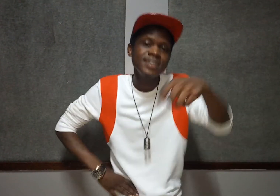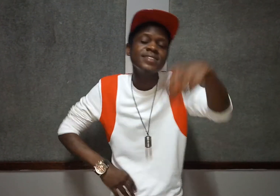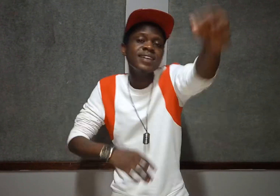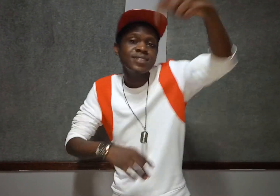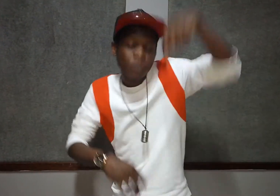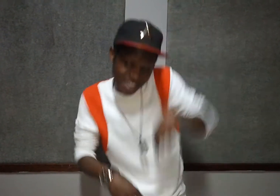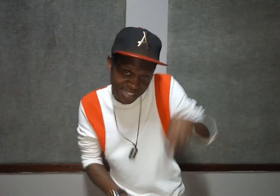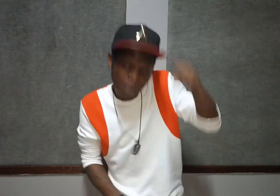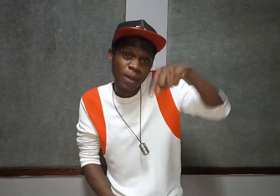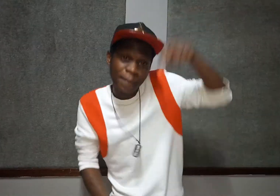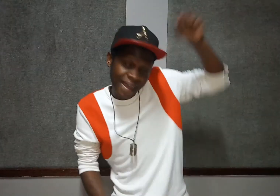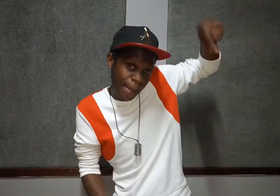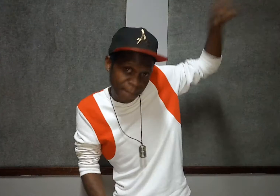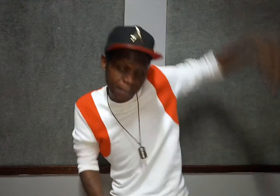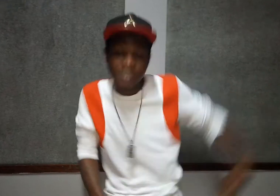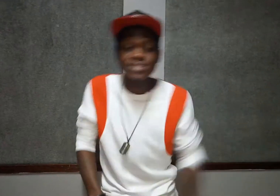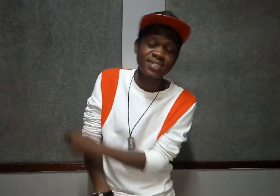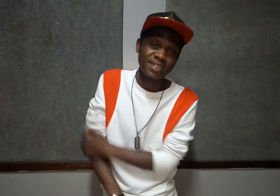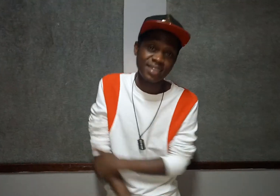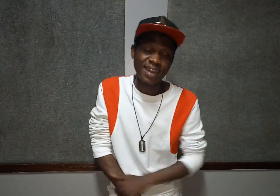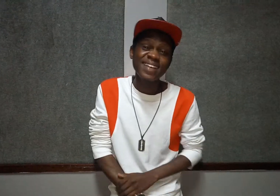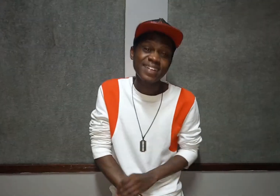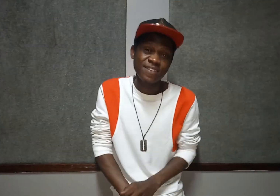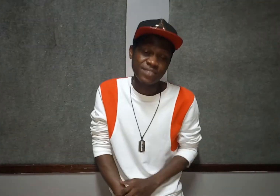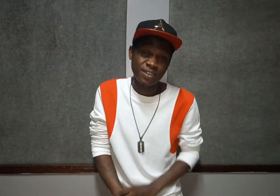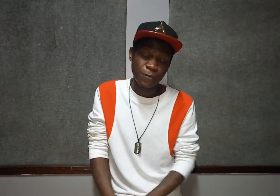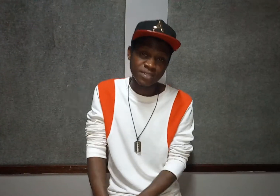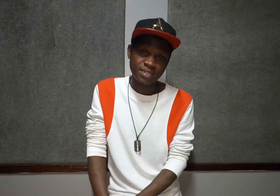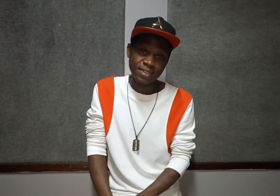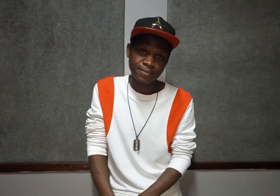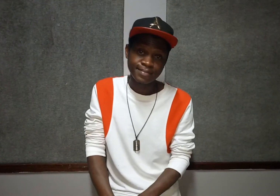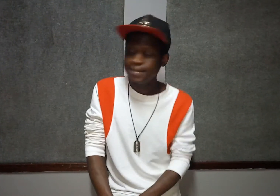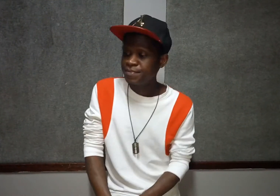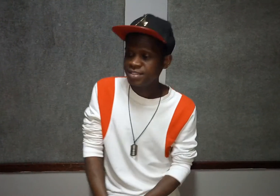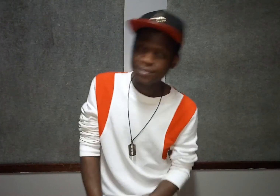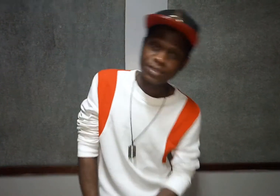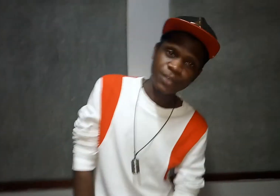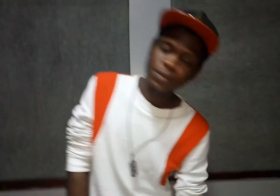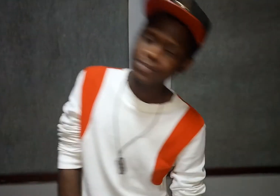neze yungu labanga ambambu, bazi zintelekilani, adia finye koku zize. Chibinyo.